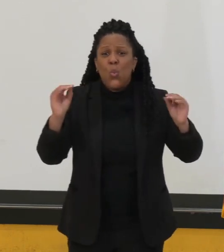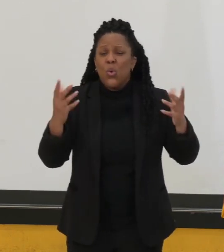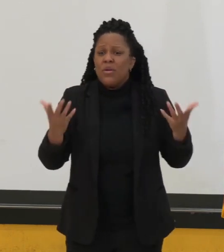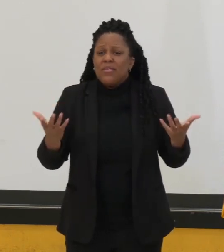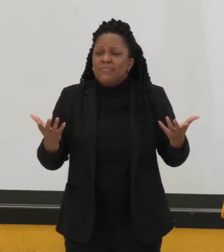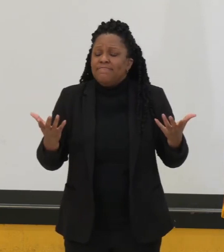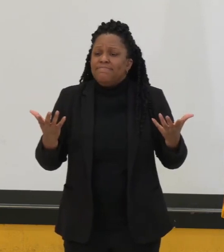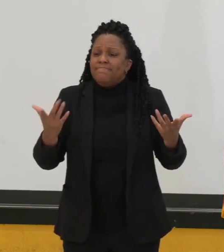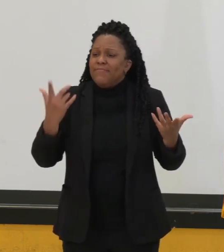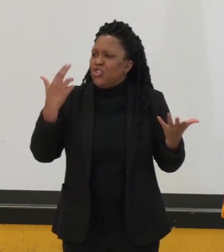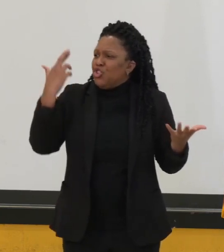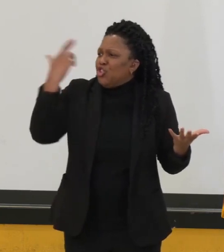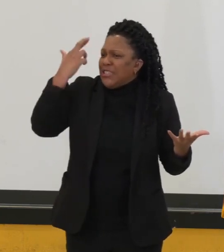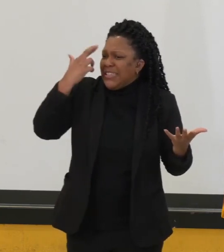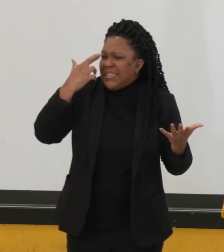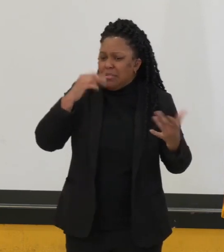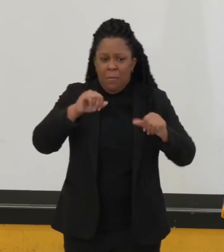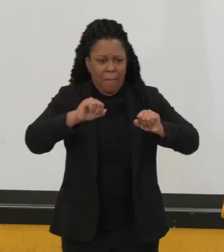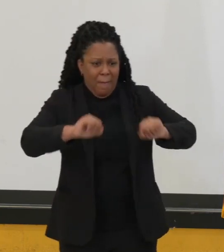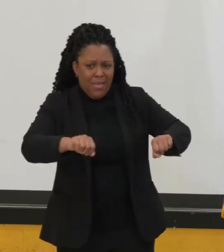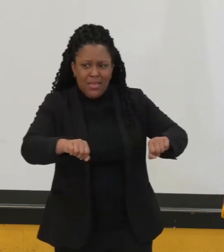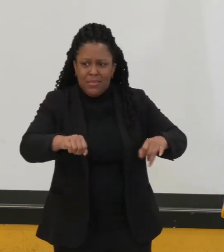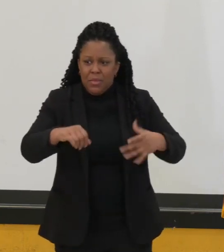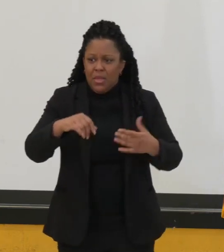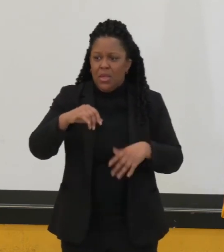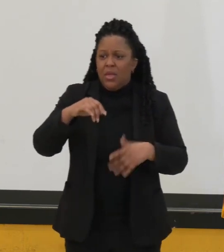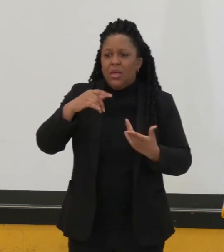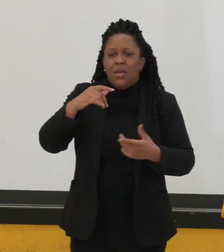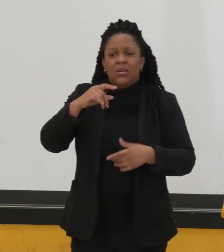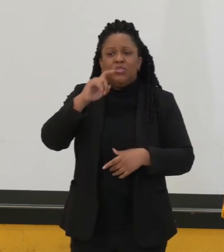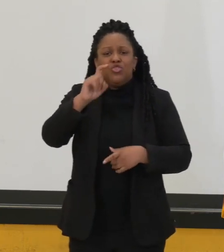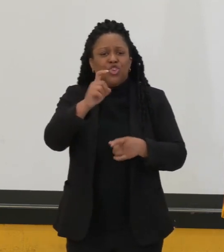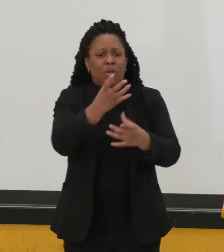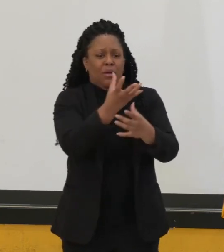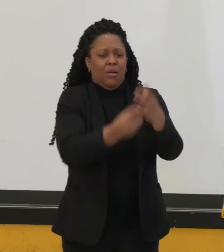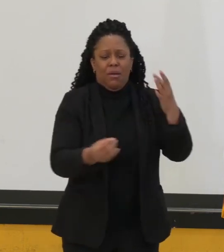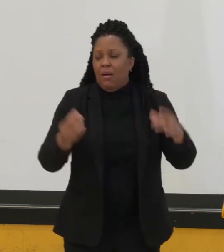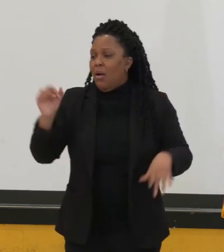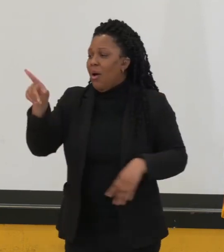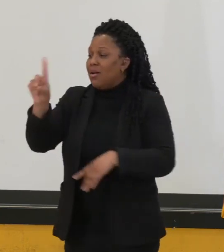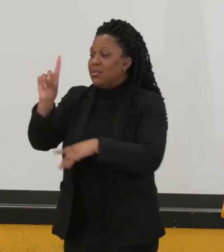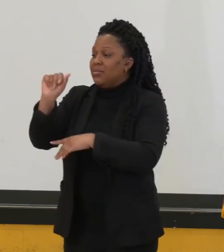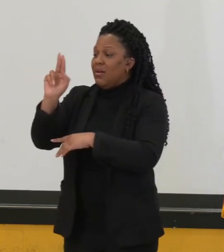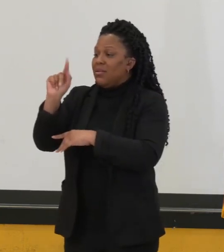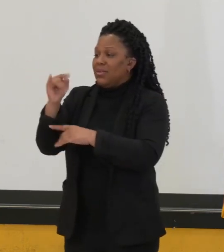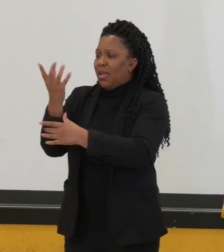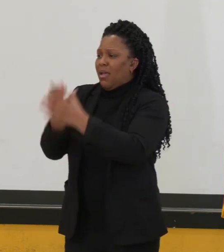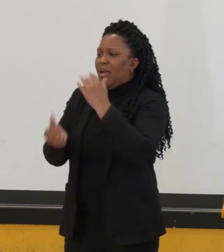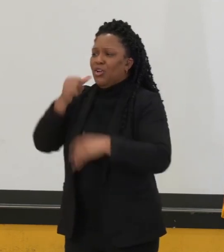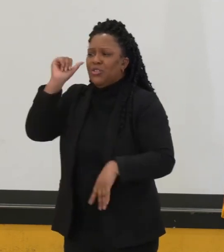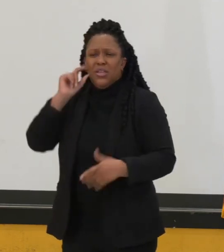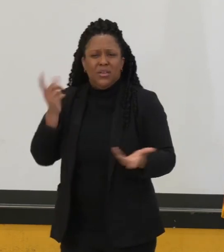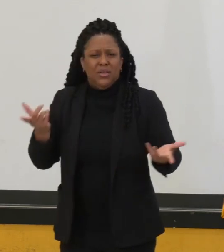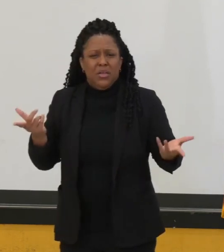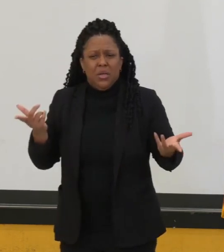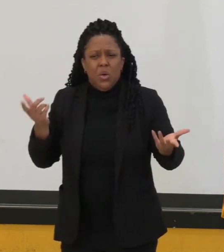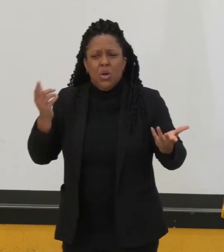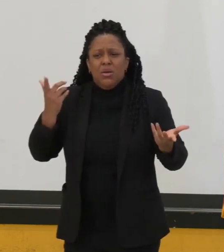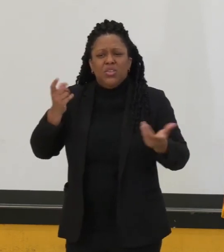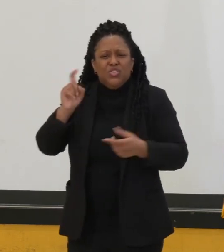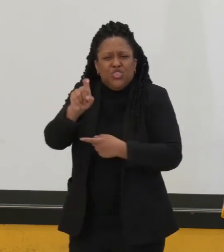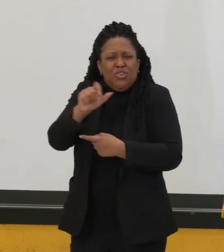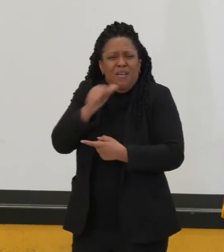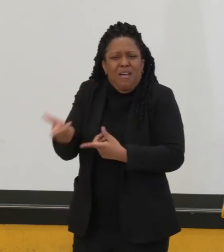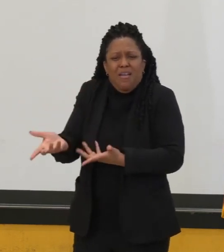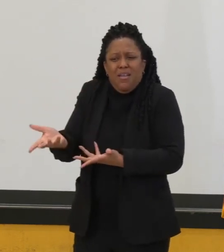losing Daunte Wright yesterday. It's true that those responsible for these deaths must